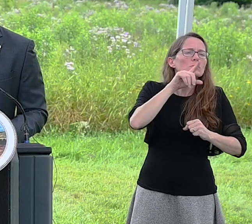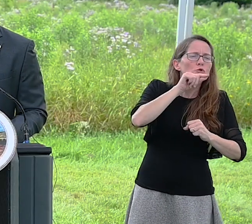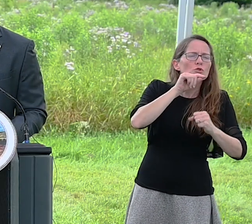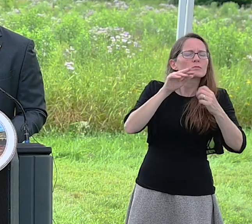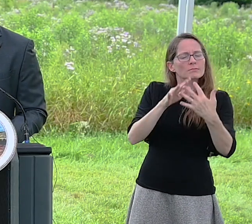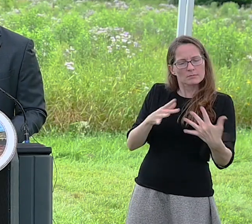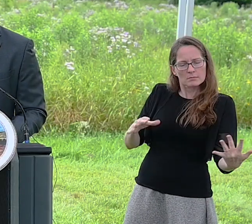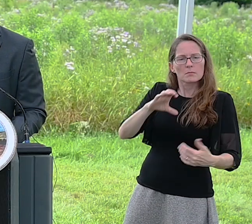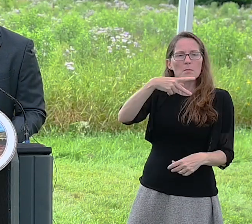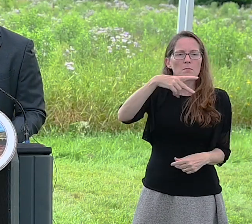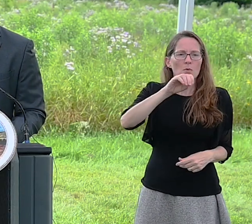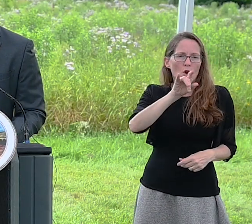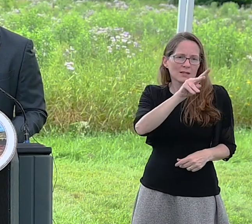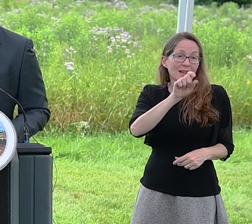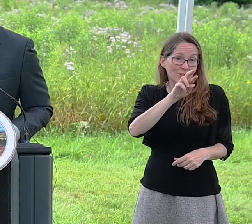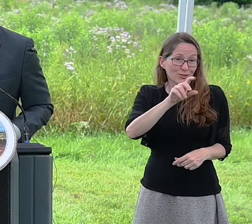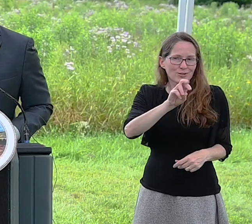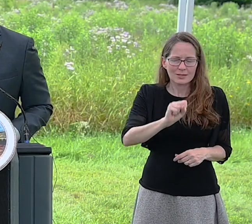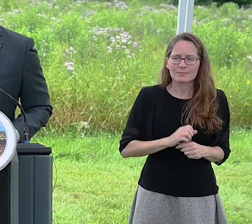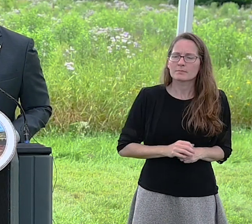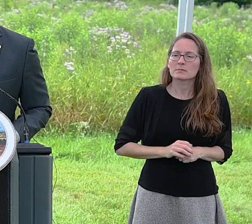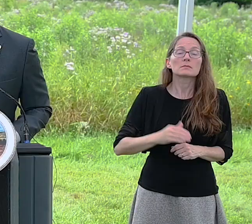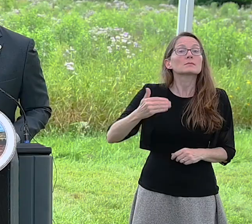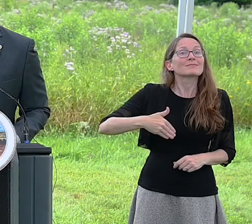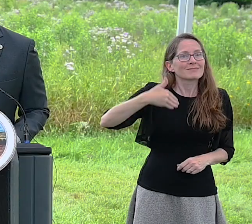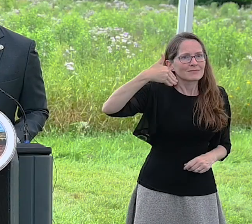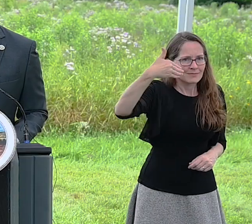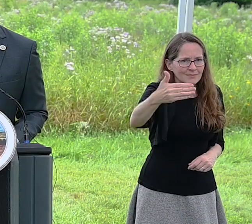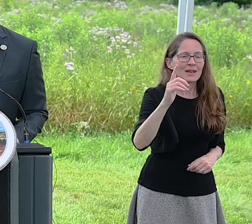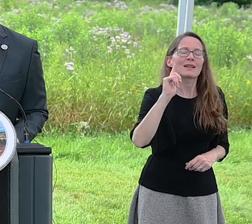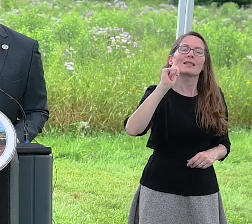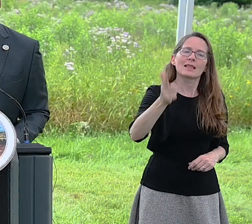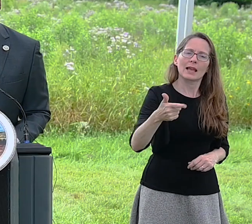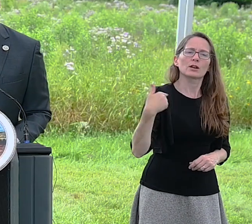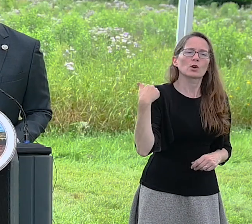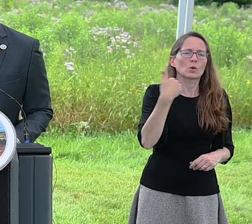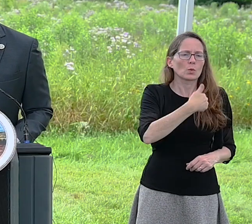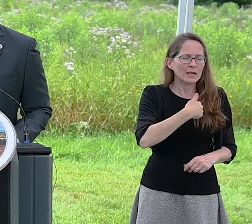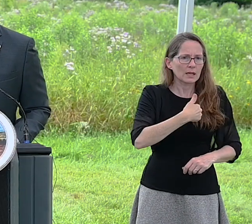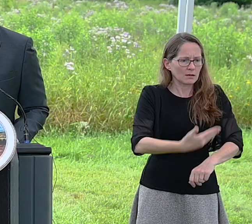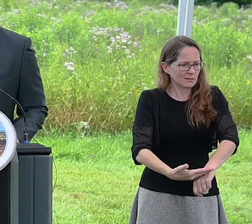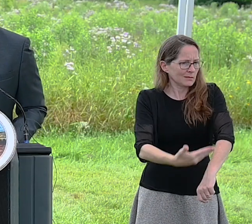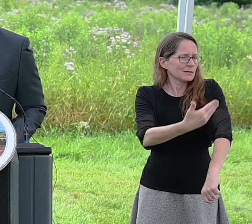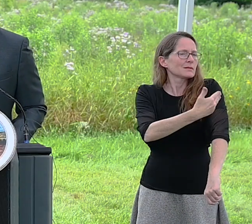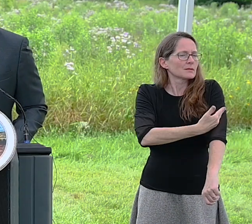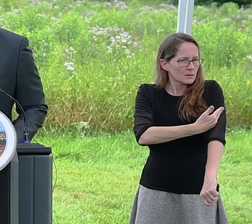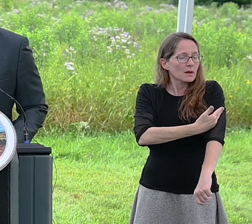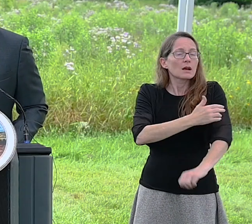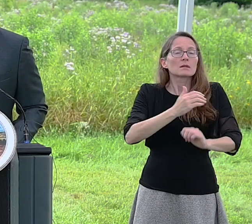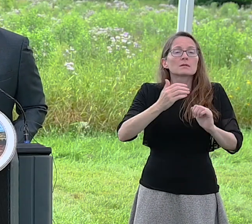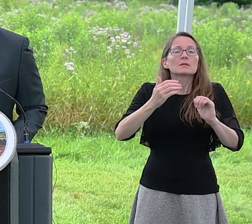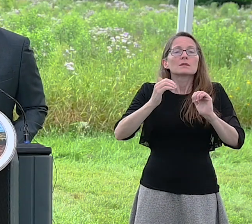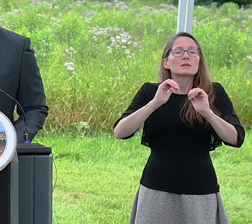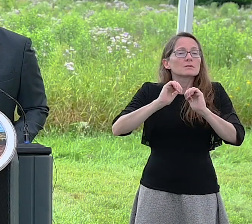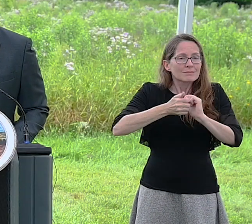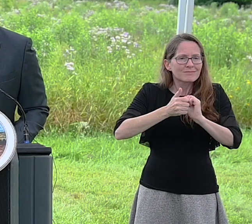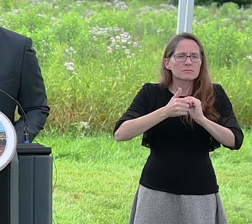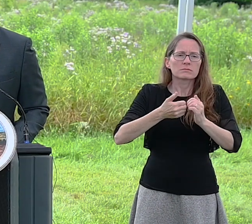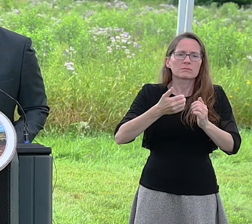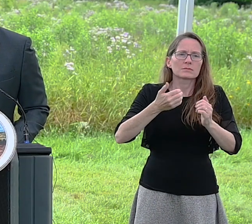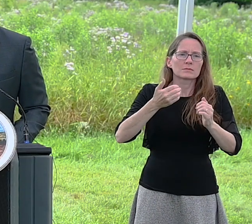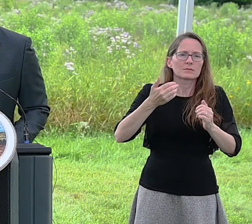giant leap toward energy independence by executing Maryland's largest solar power purchase